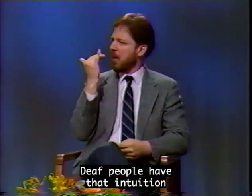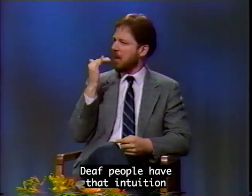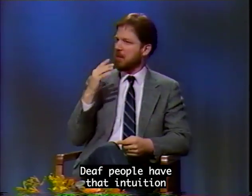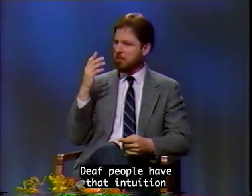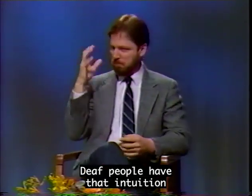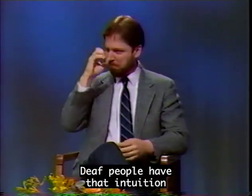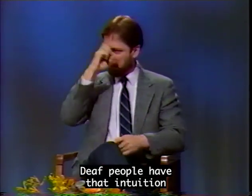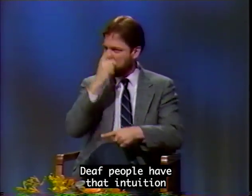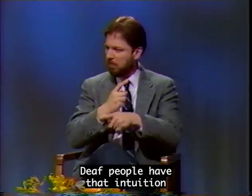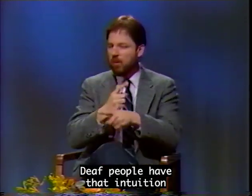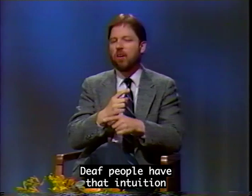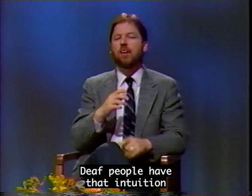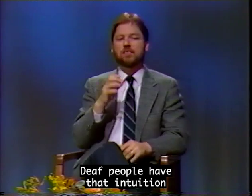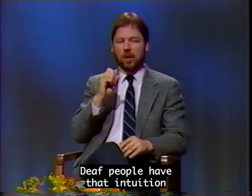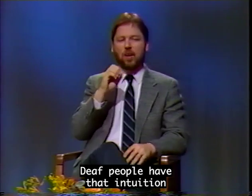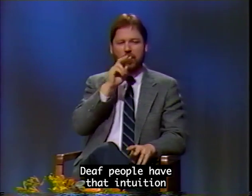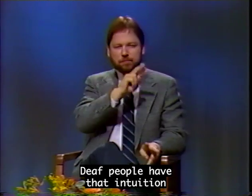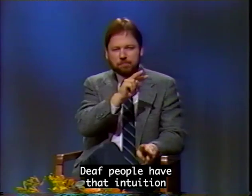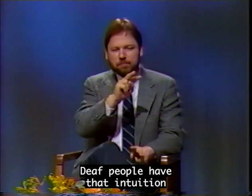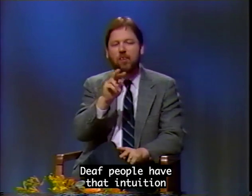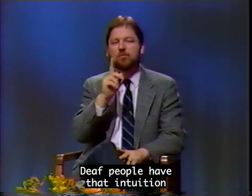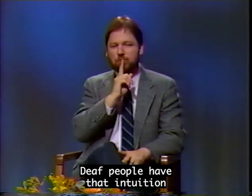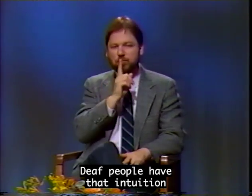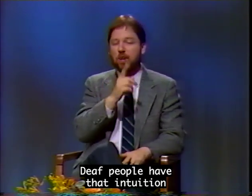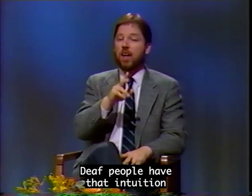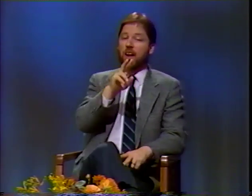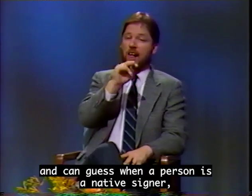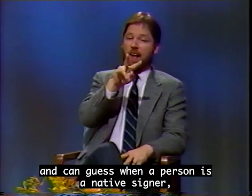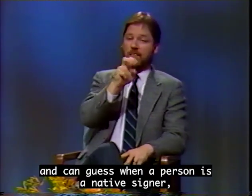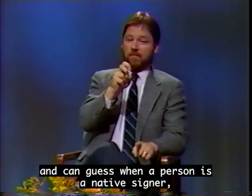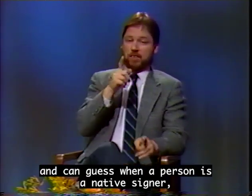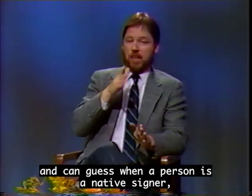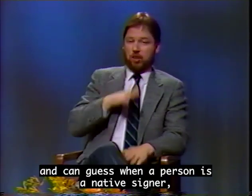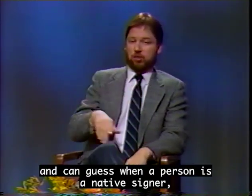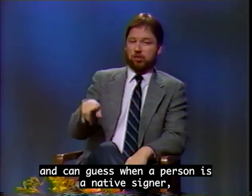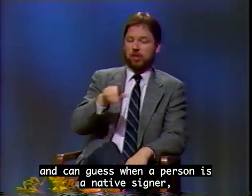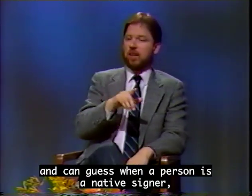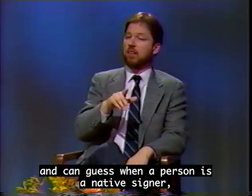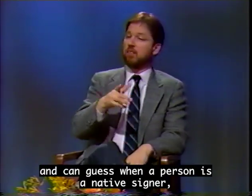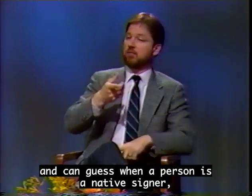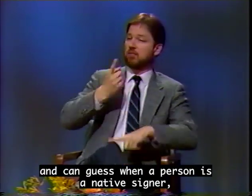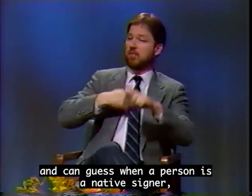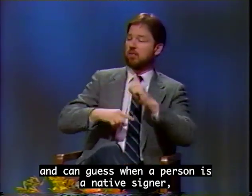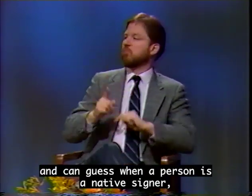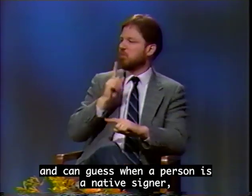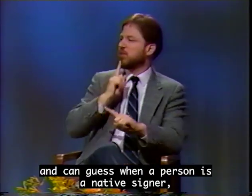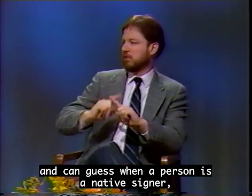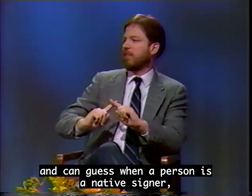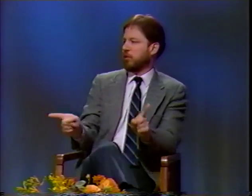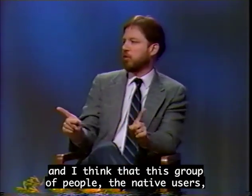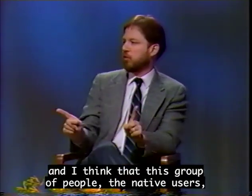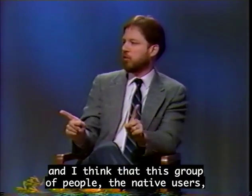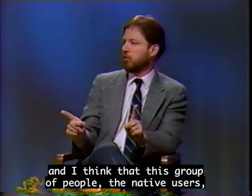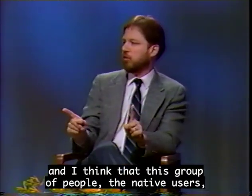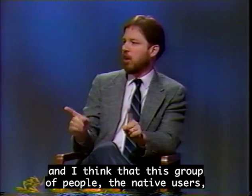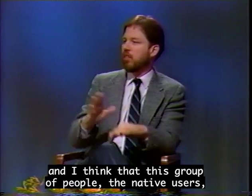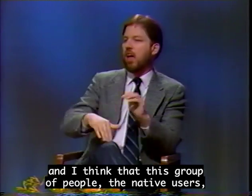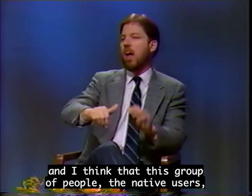deaf people have that intuition and can guess when a person is a native signer. And I